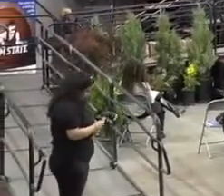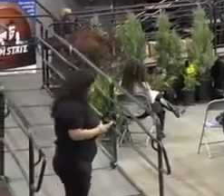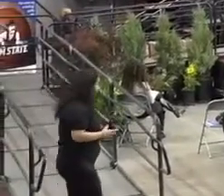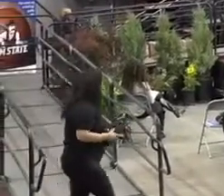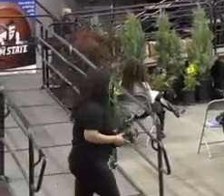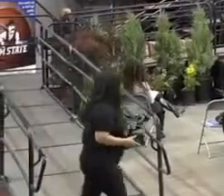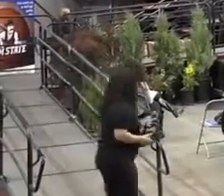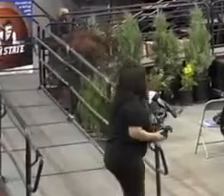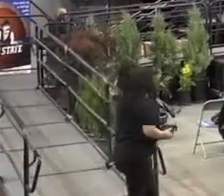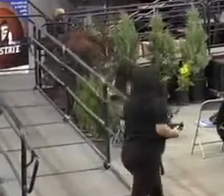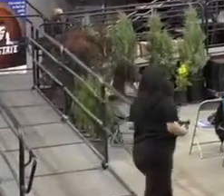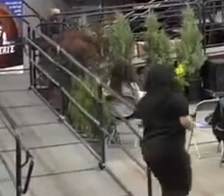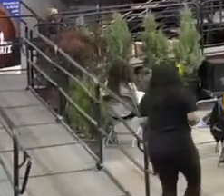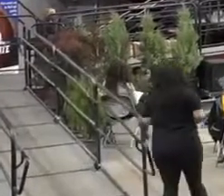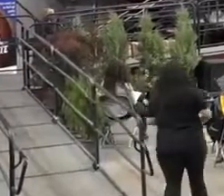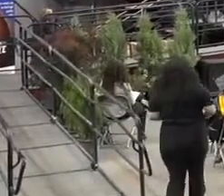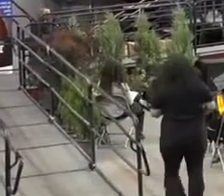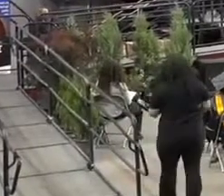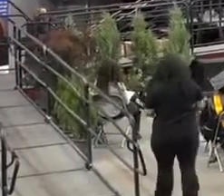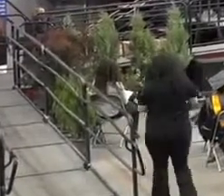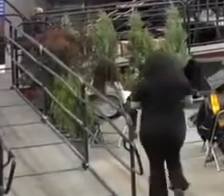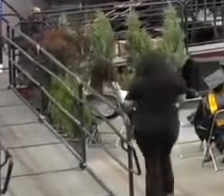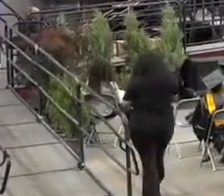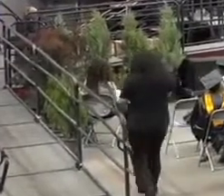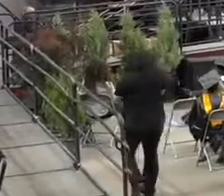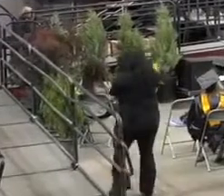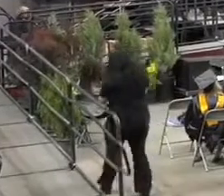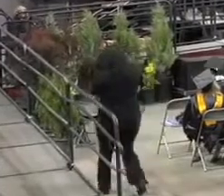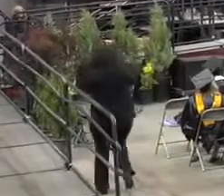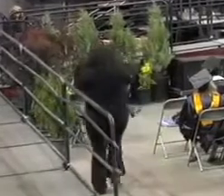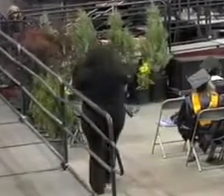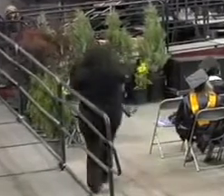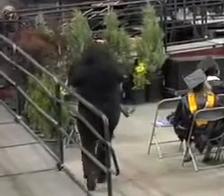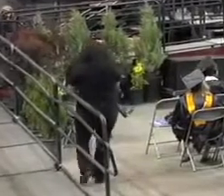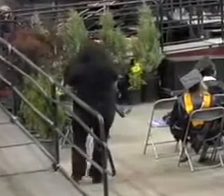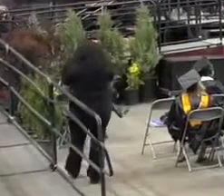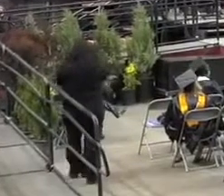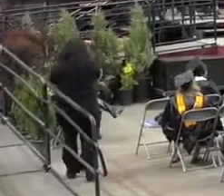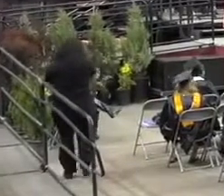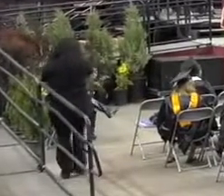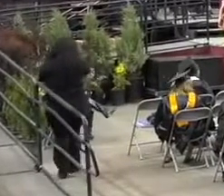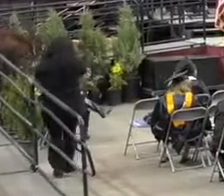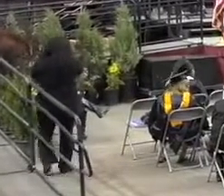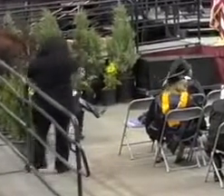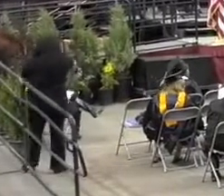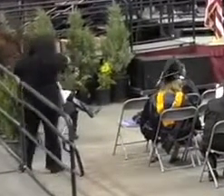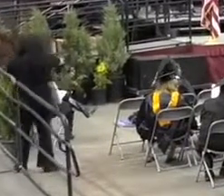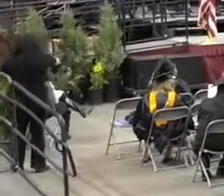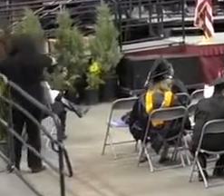and or certificates of completion, please rise.